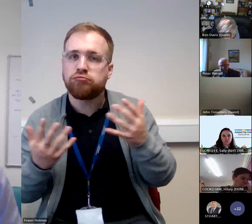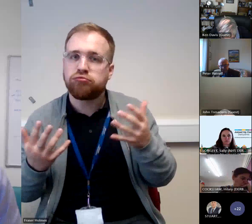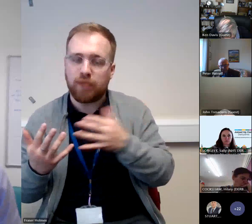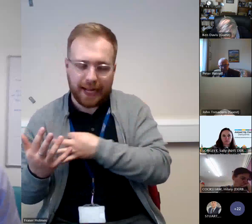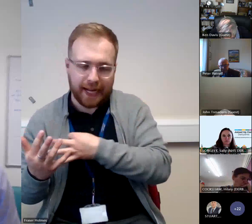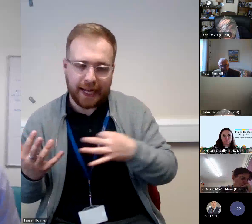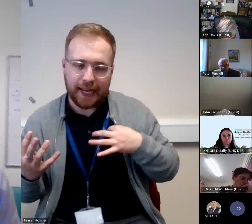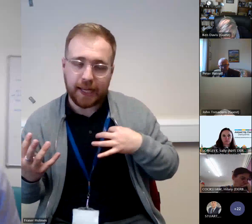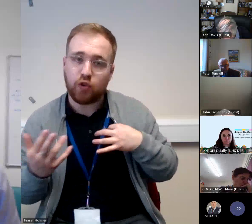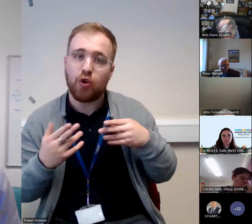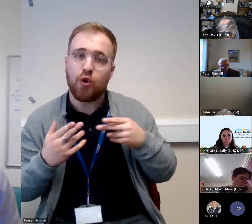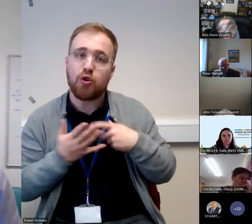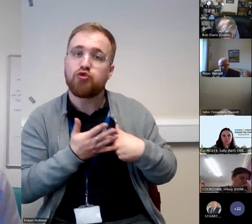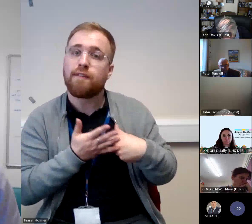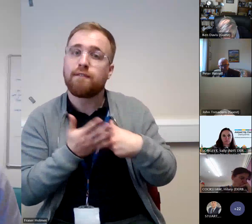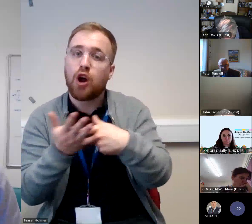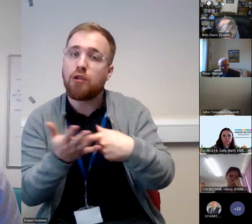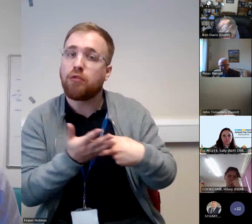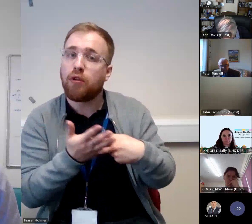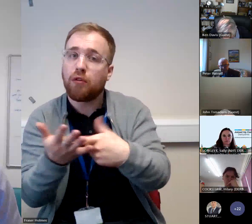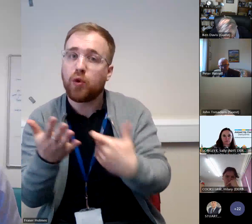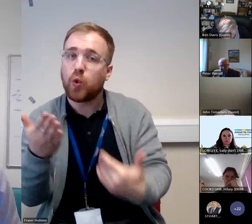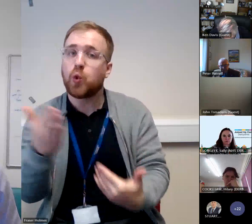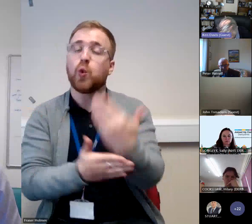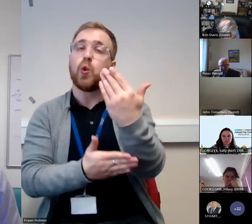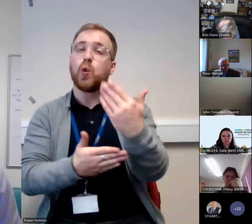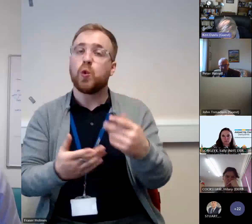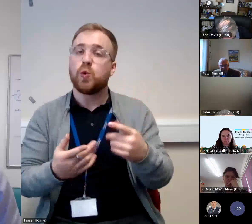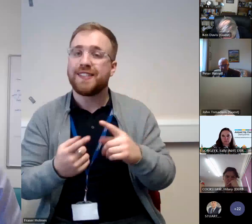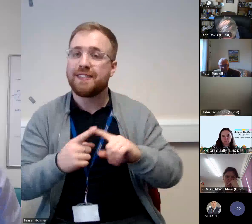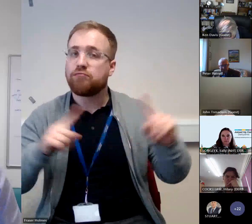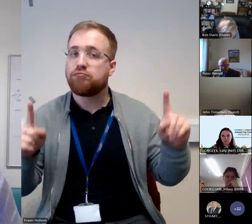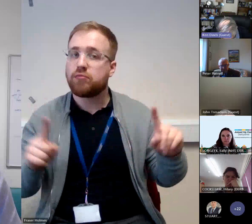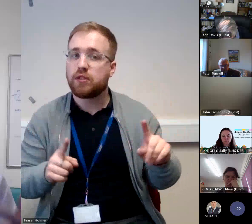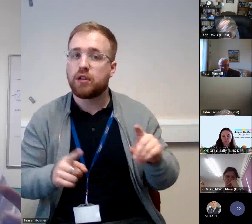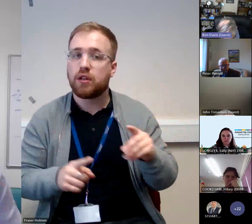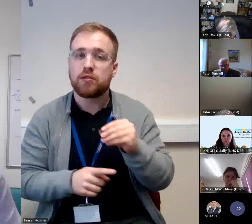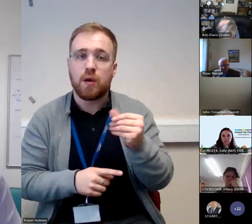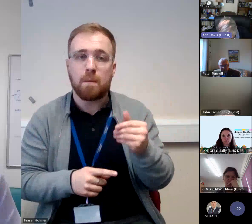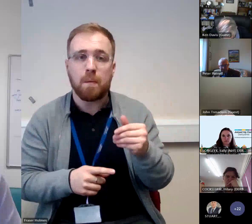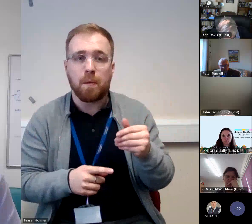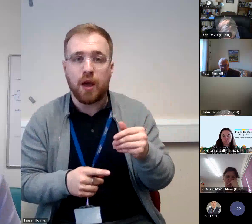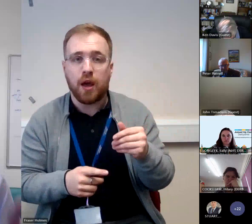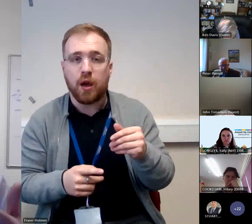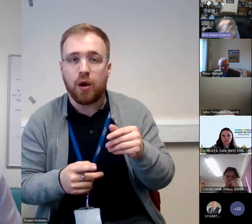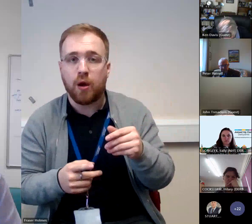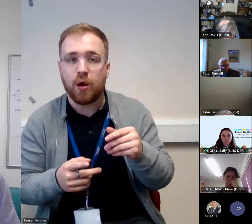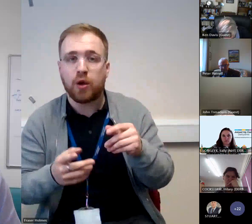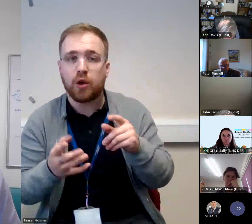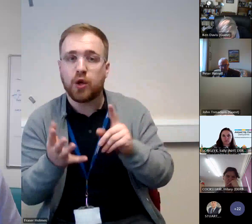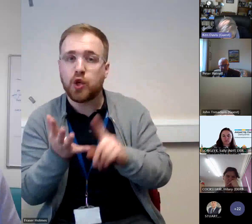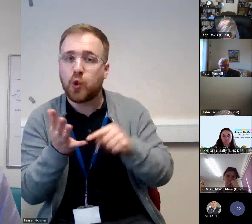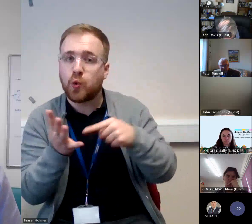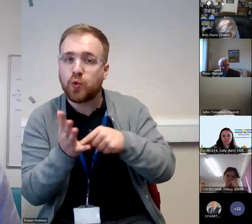clinical pathway redesign, and there are some questions about UTC and community